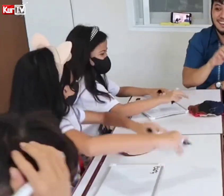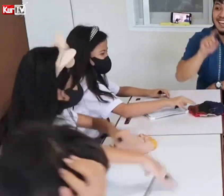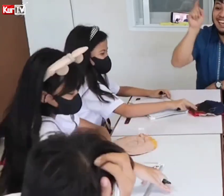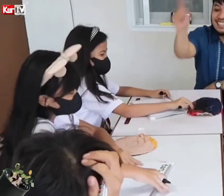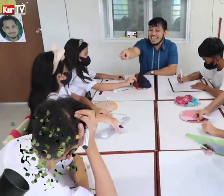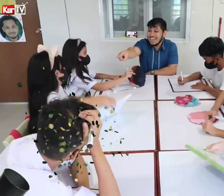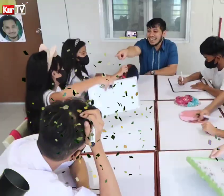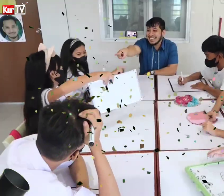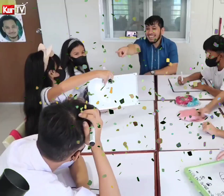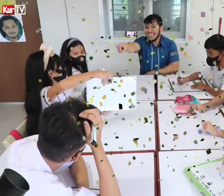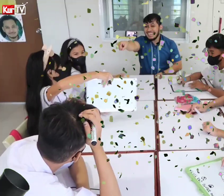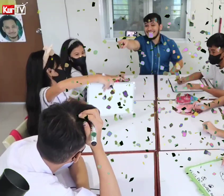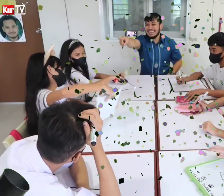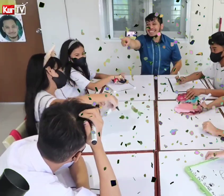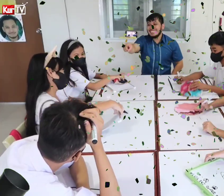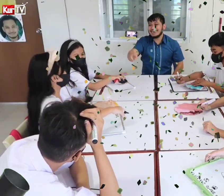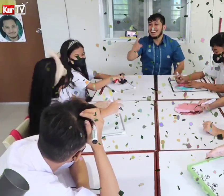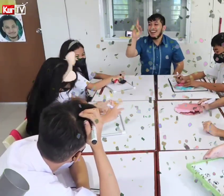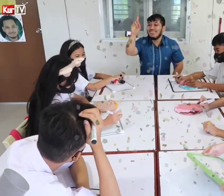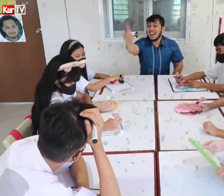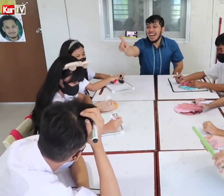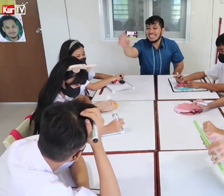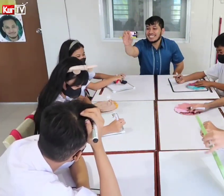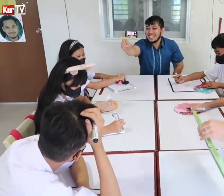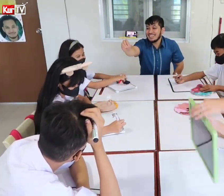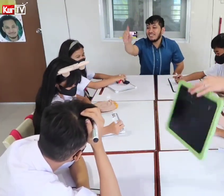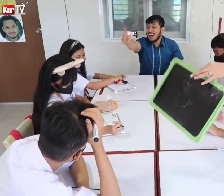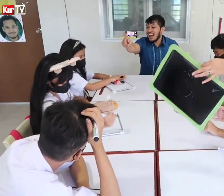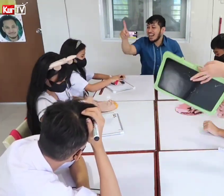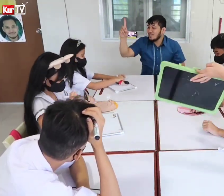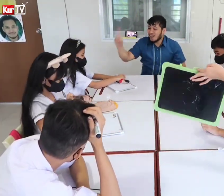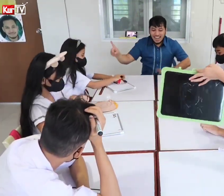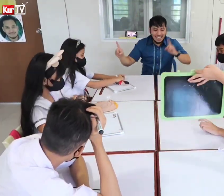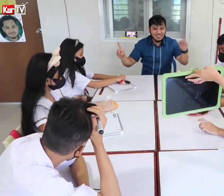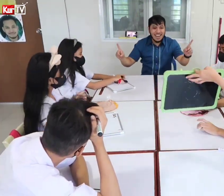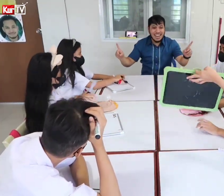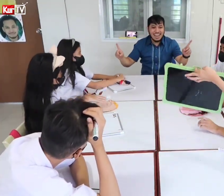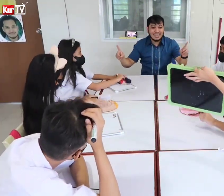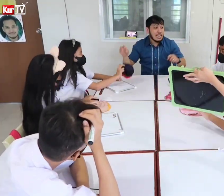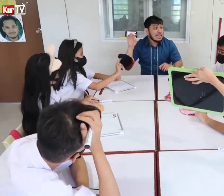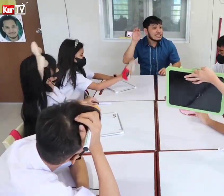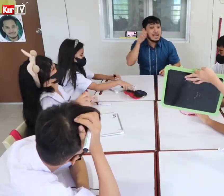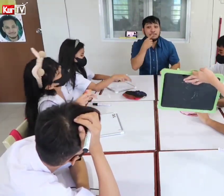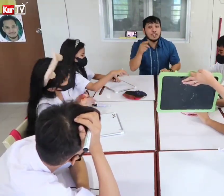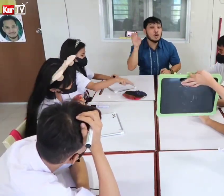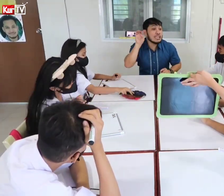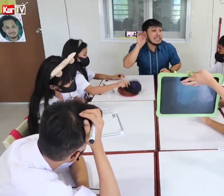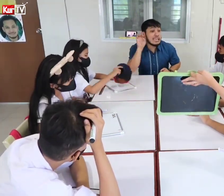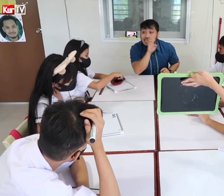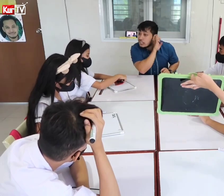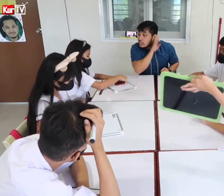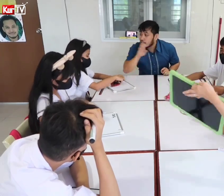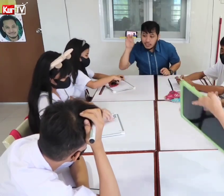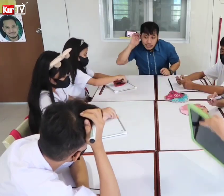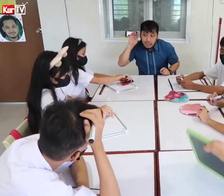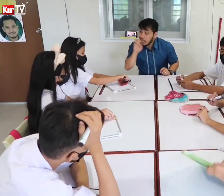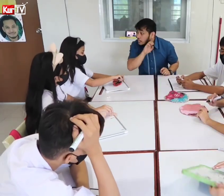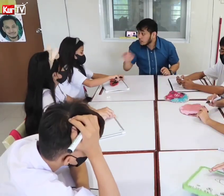Yay! One, zero. One, one, one. Sabi ko, ears. Ears.